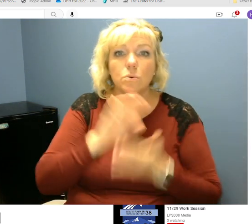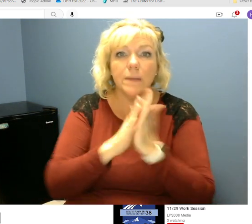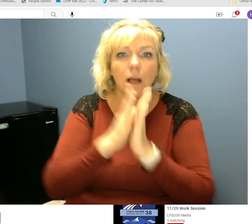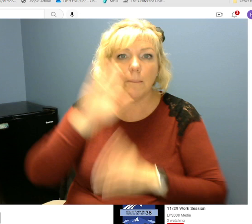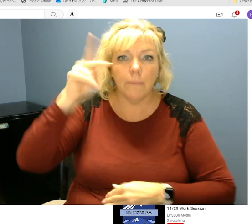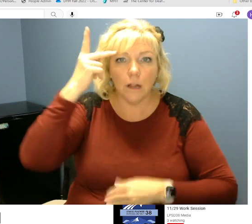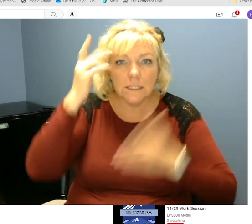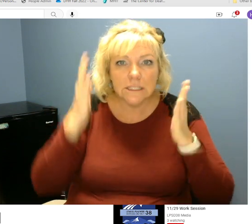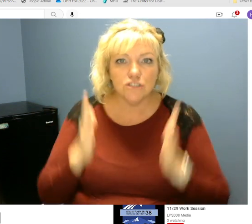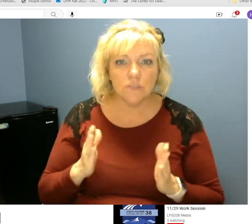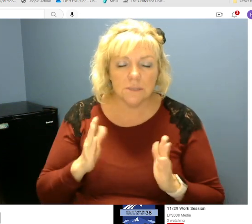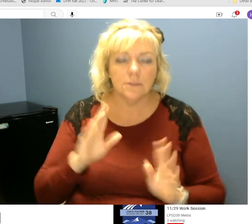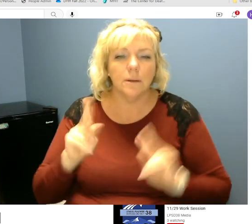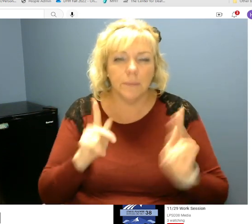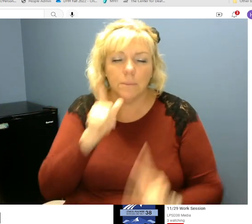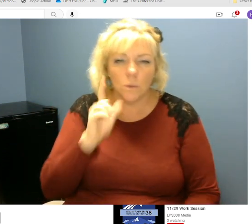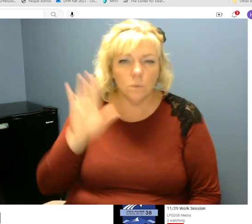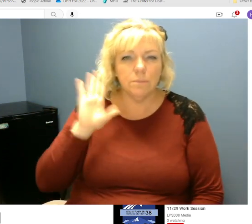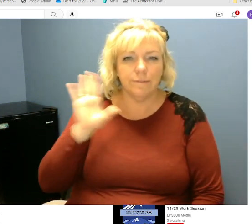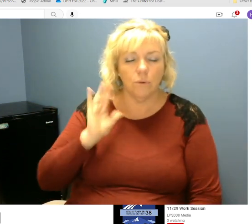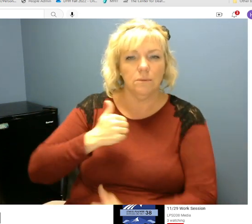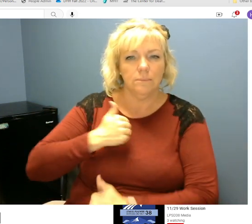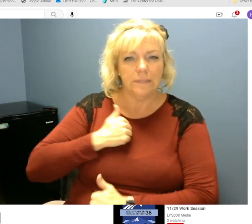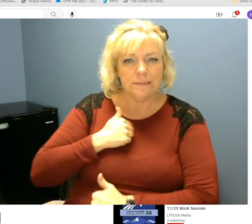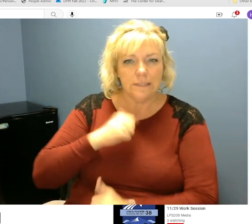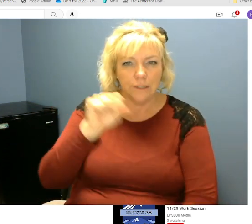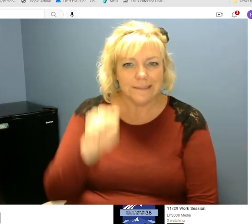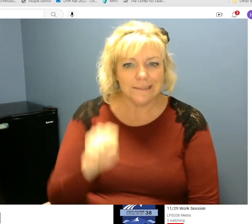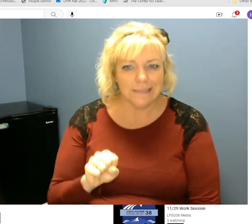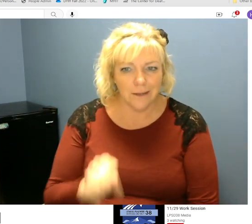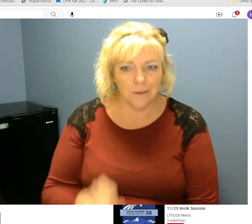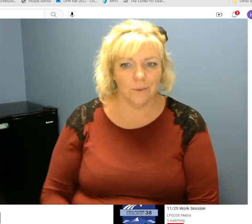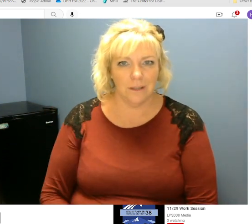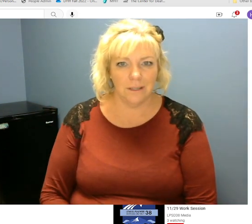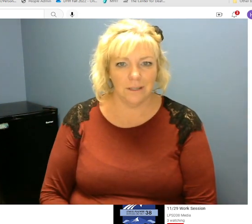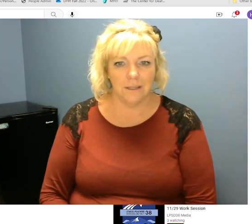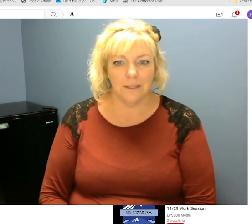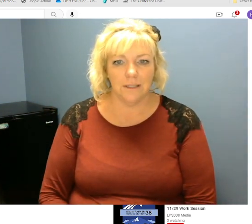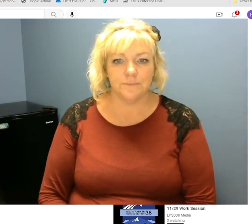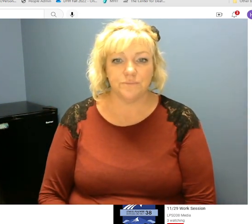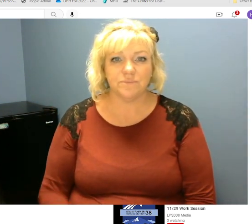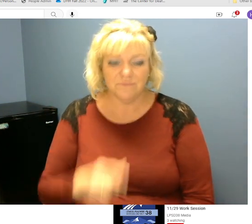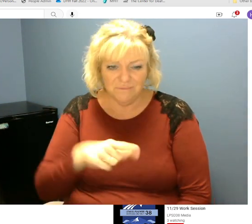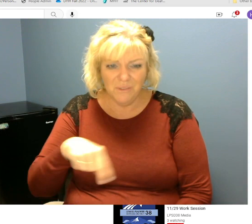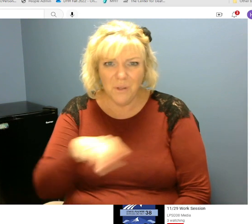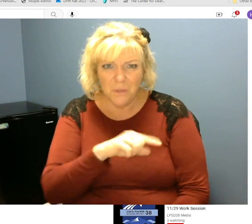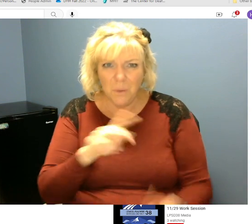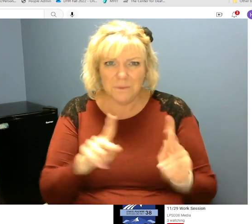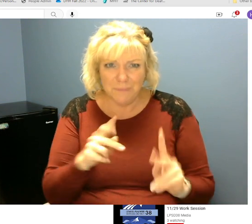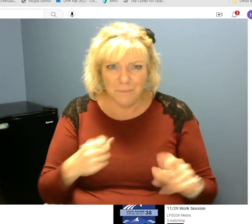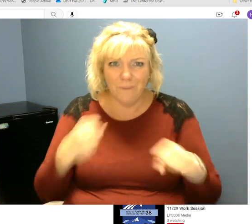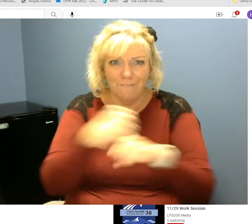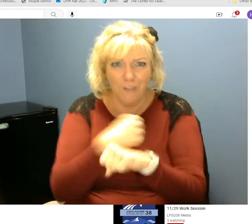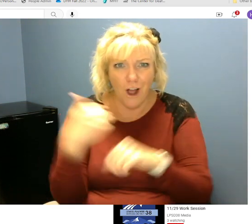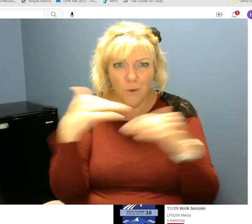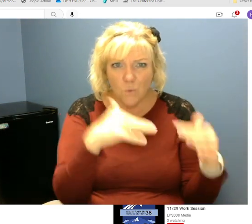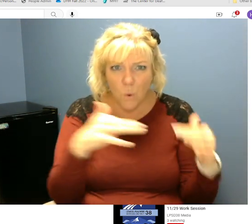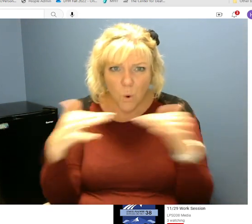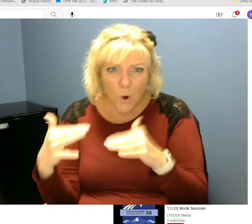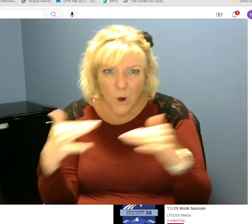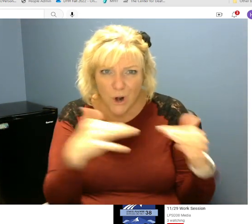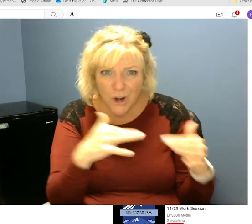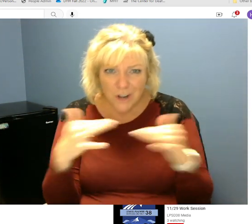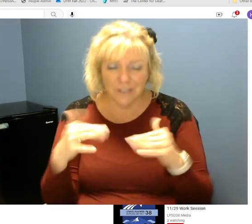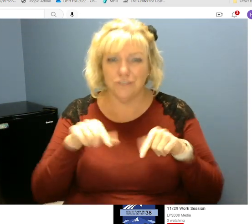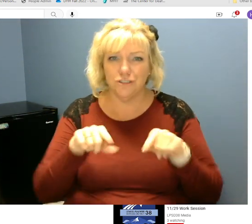Confederate Army, since most men of military age did. But a lot of people they pick too are men who were in the Confederate Congress and in